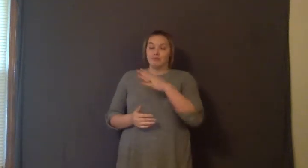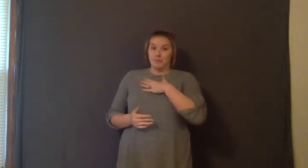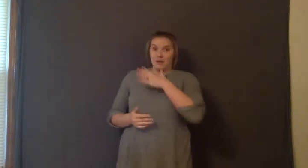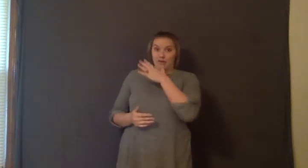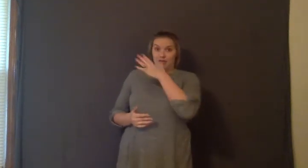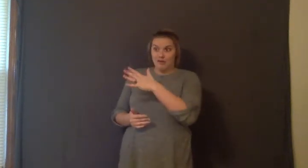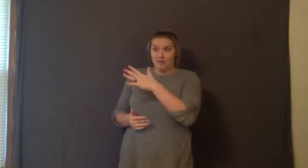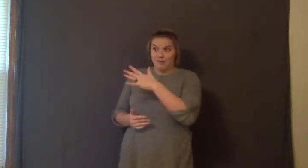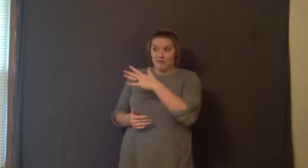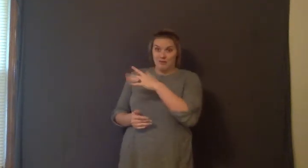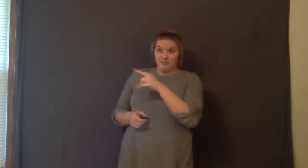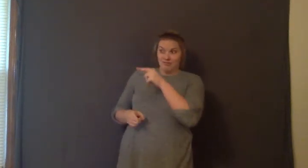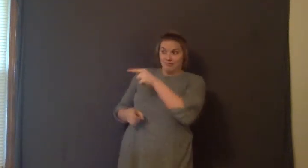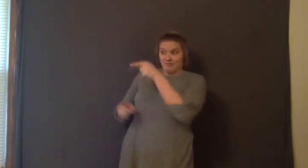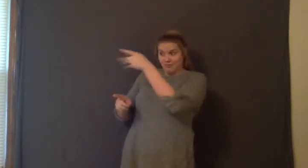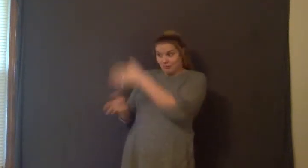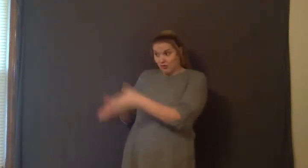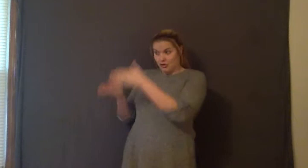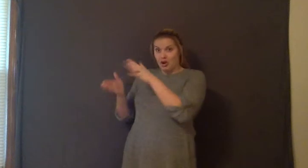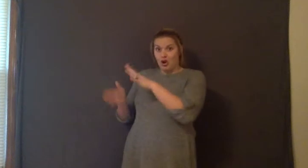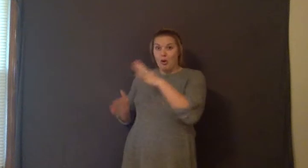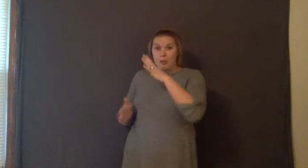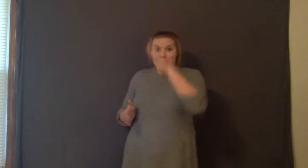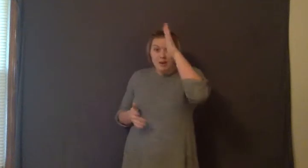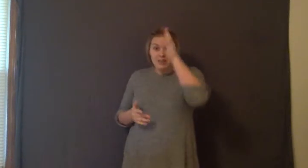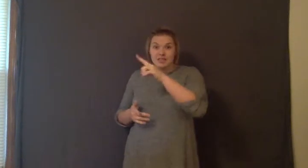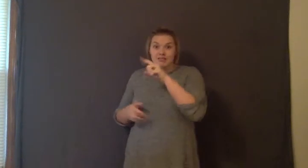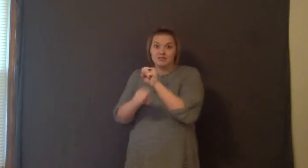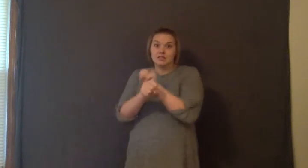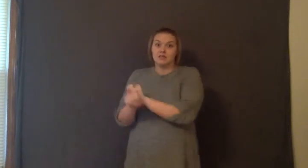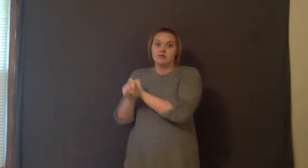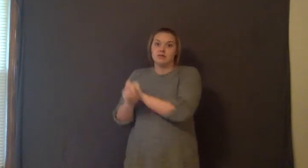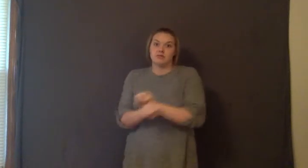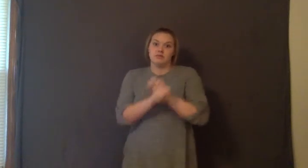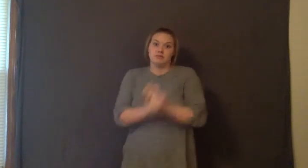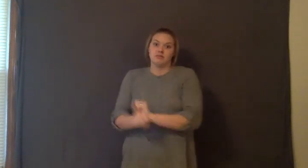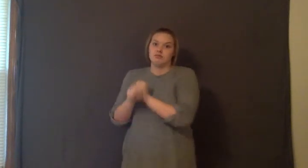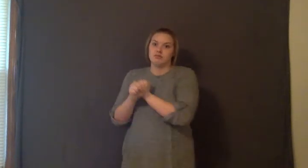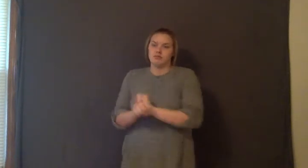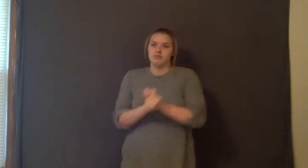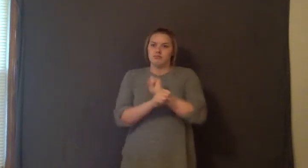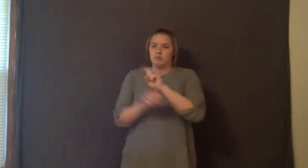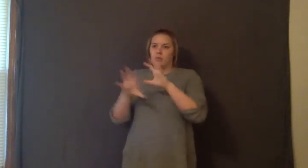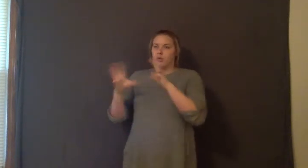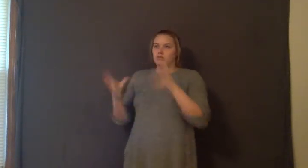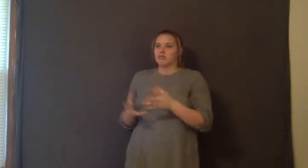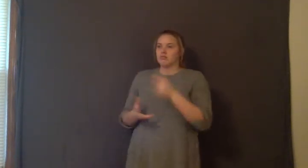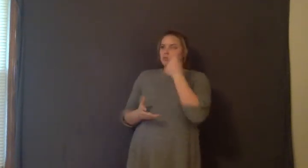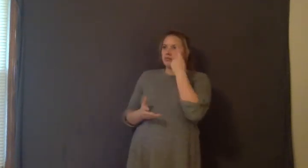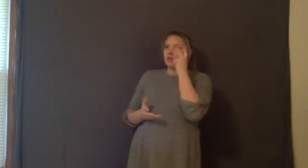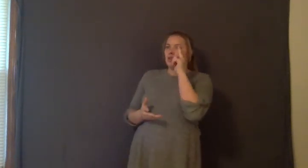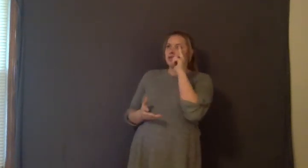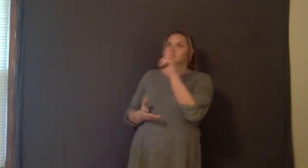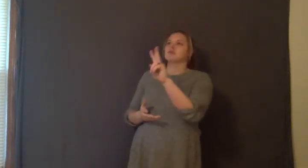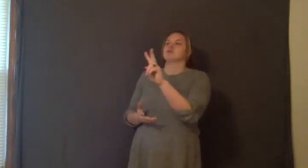1840s. She was born in the 1880s, and the experience of slavery very much shaped the way she saw the world. And my grandmother was tough, but she